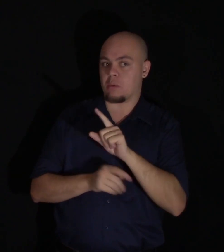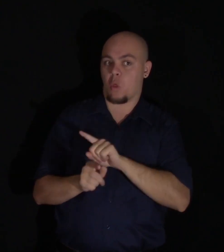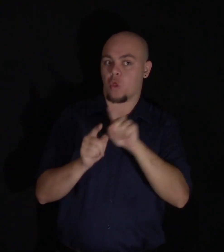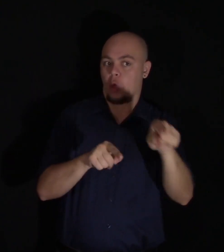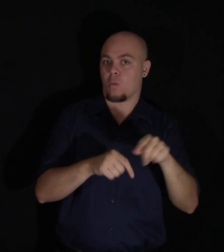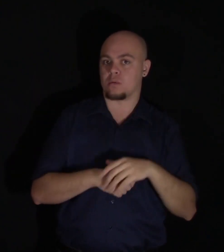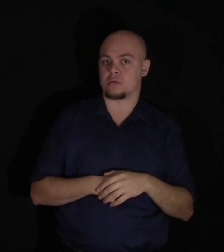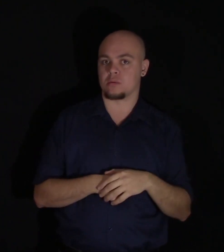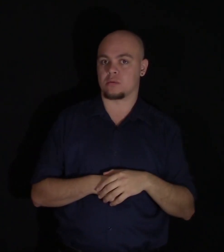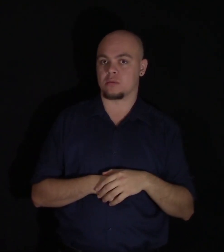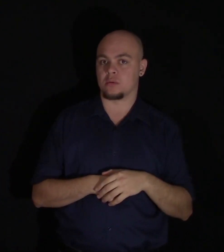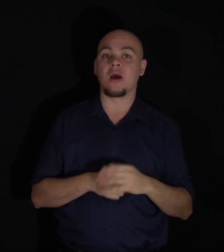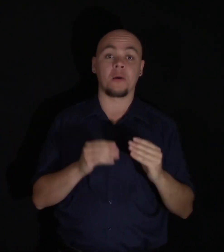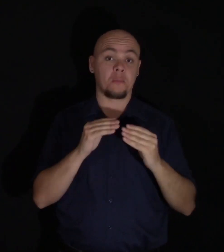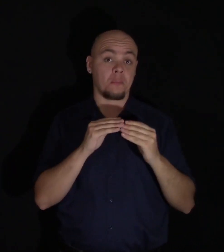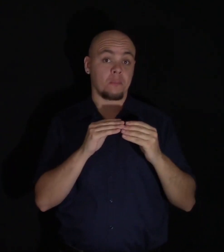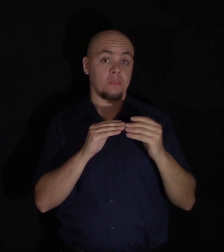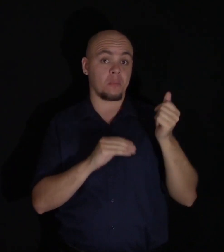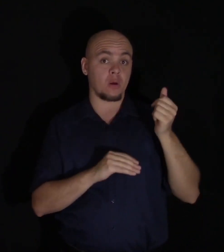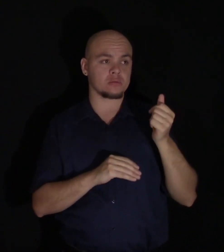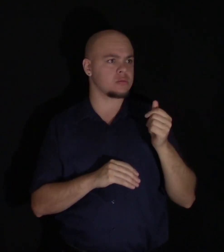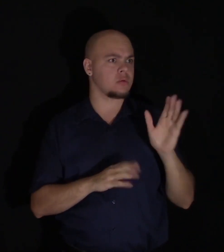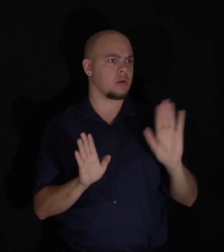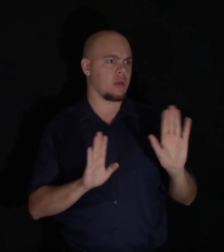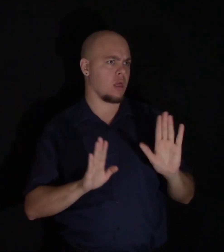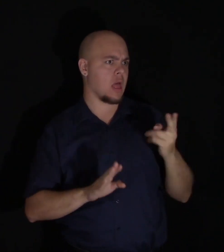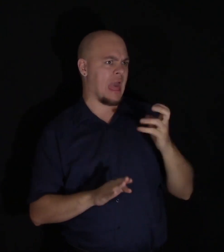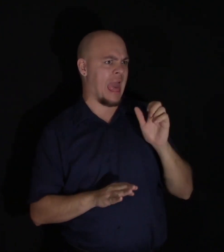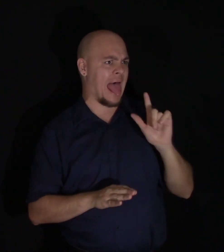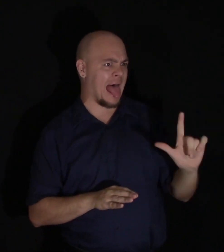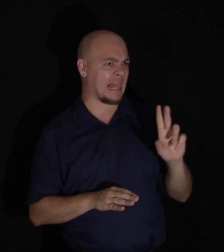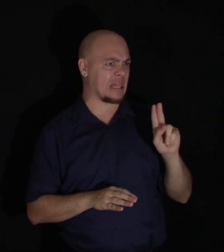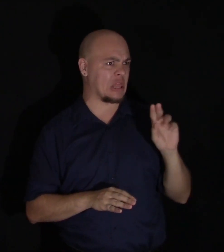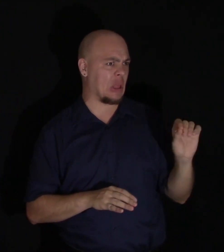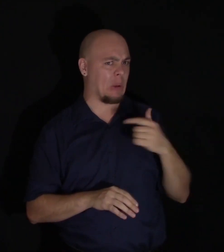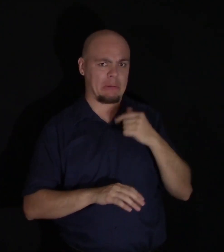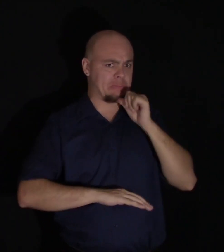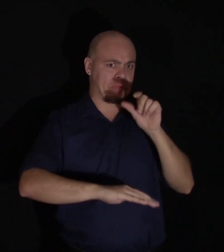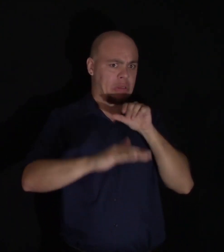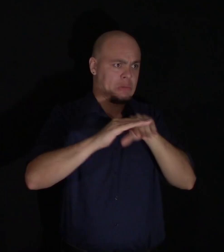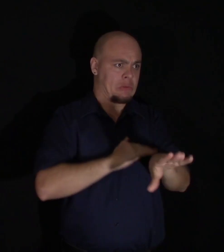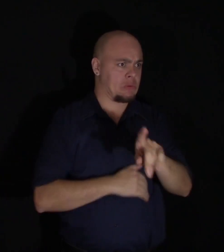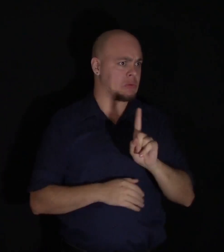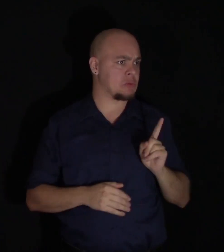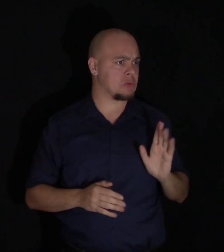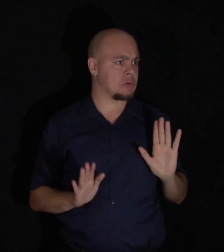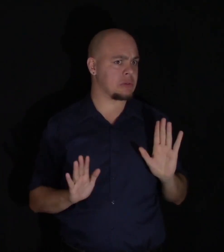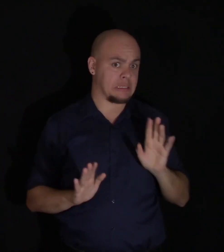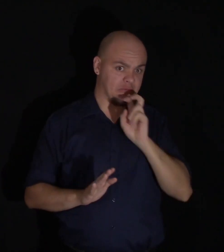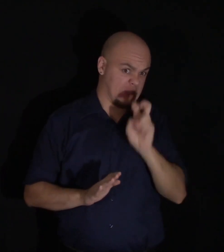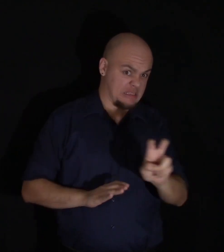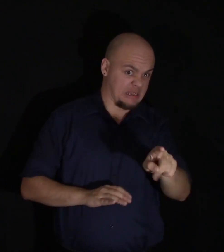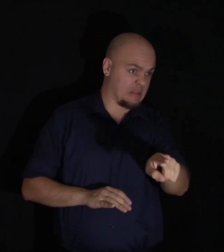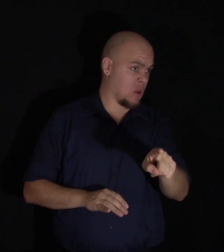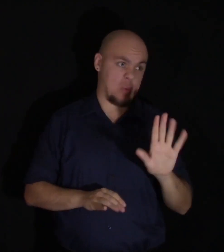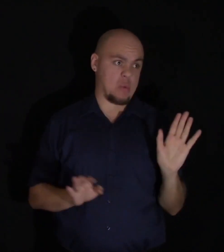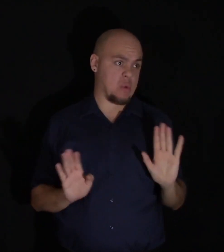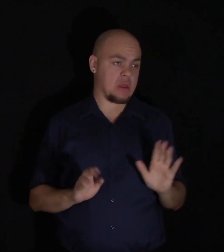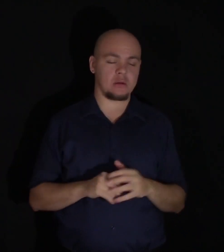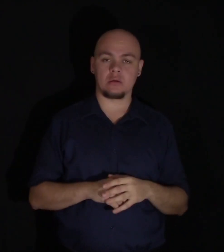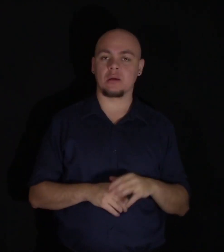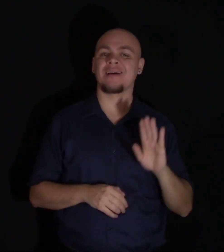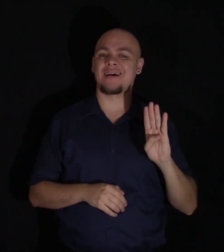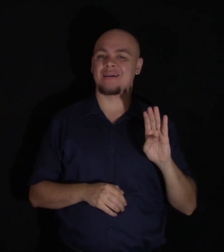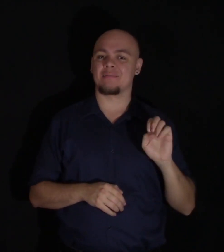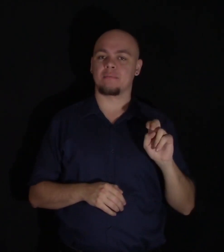And to which he reported that most of them replied, "Hell no, I'm not going in there." Certainly if there's a snake in there. But Bandura has